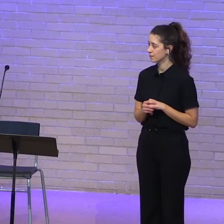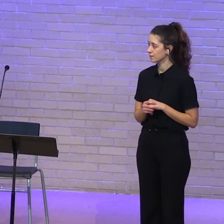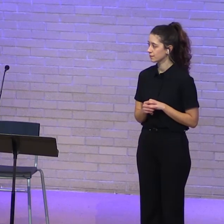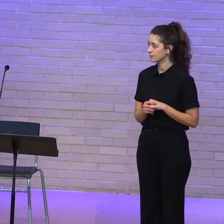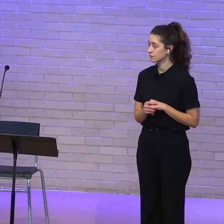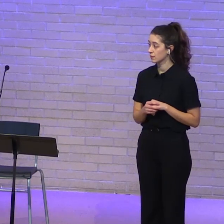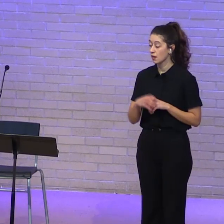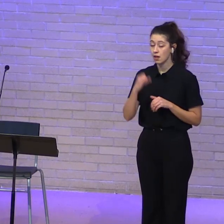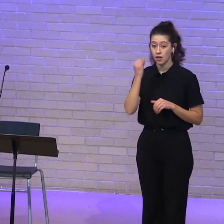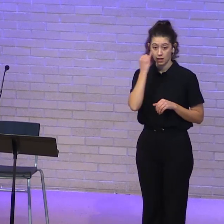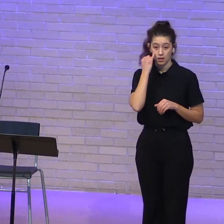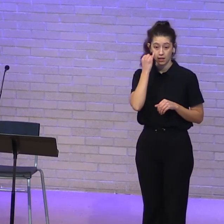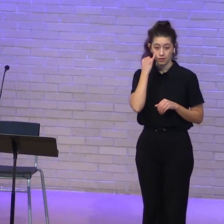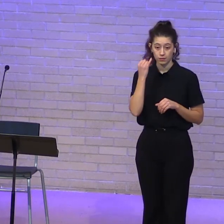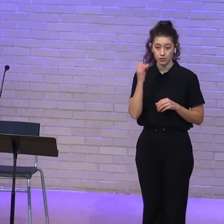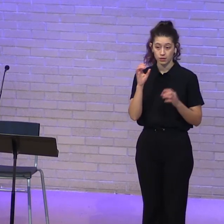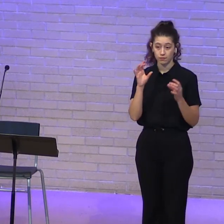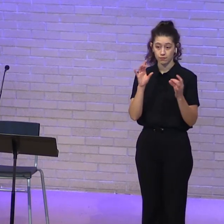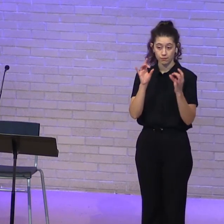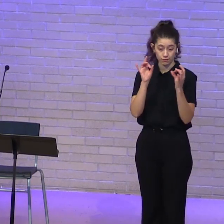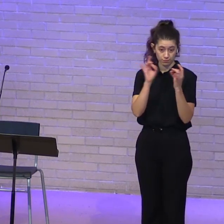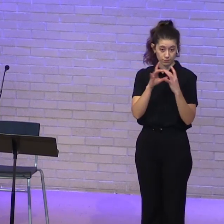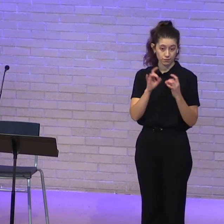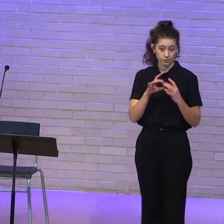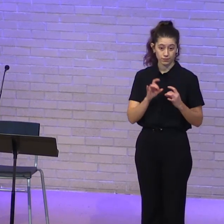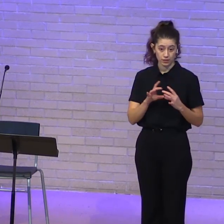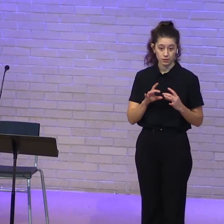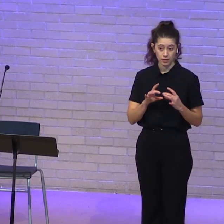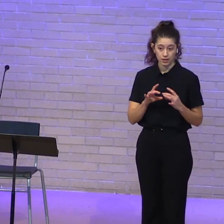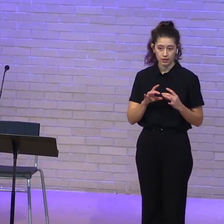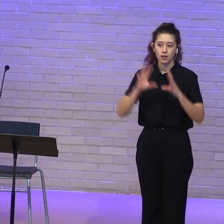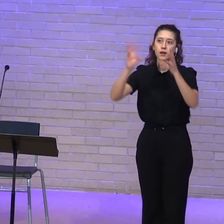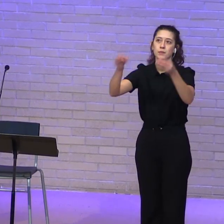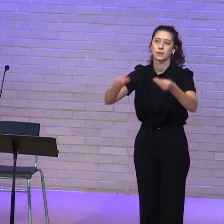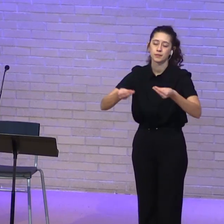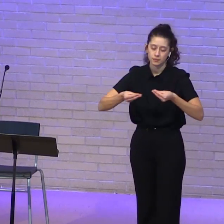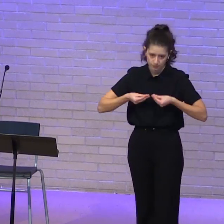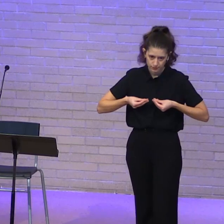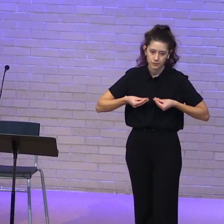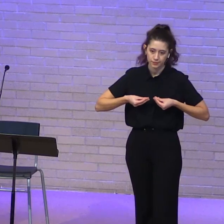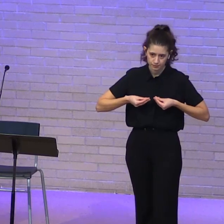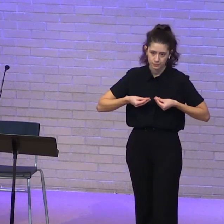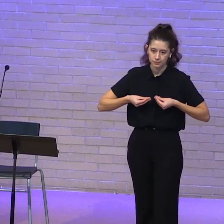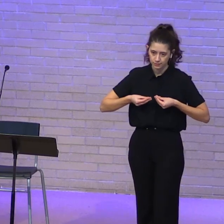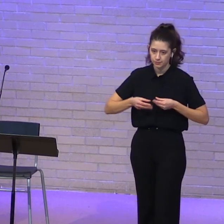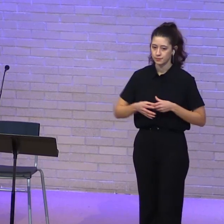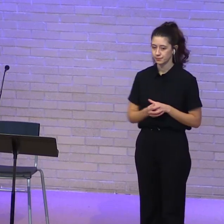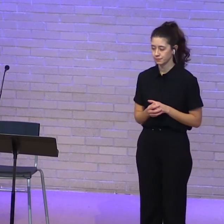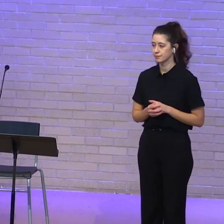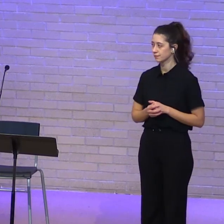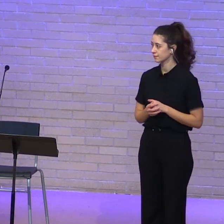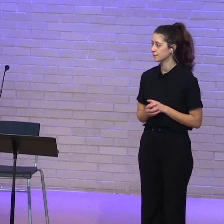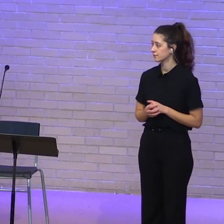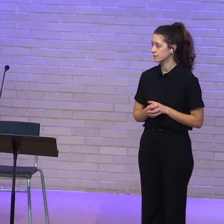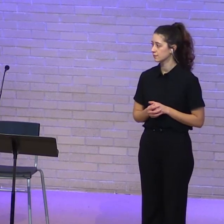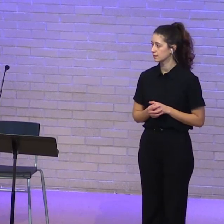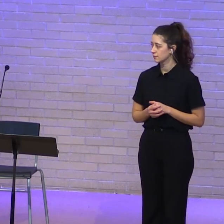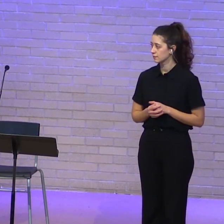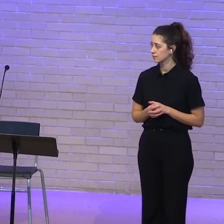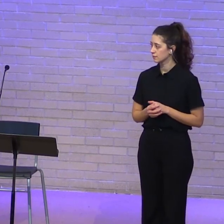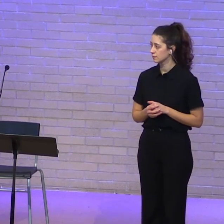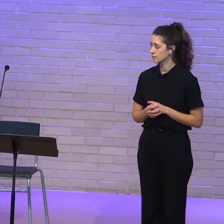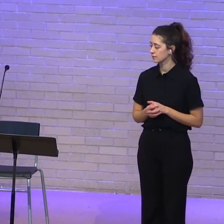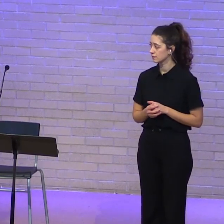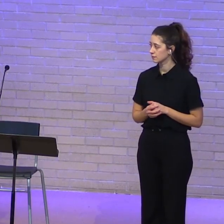any feedback for the Chapel Convo Committee about ID scanning in general, we'd love to hear that, and I'll be putting a little notice in the